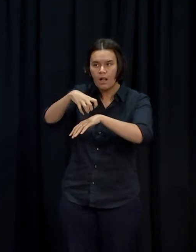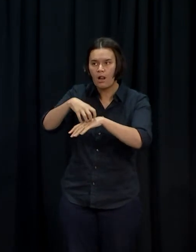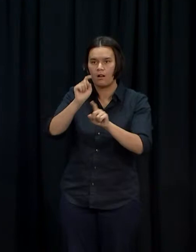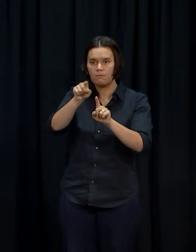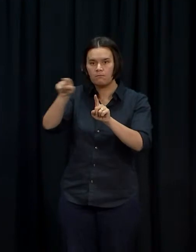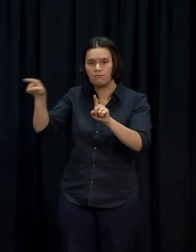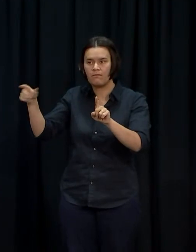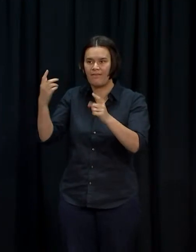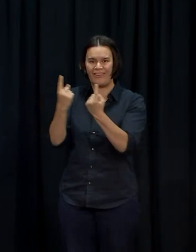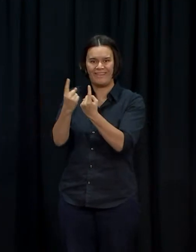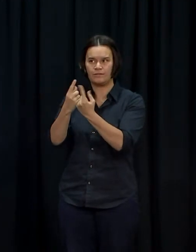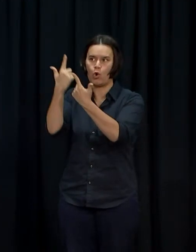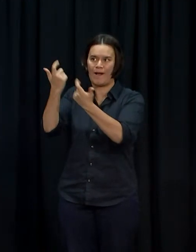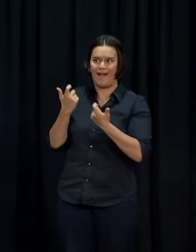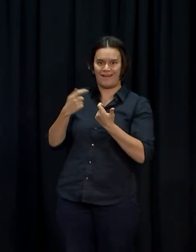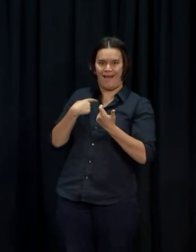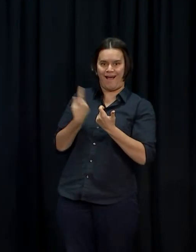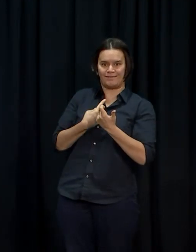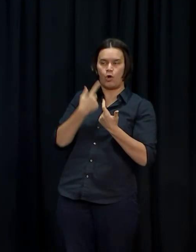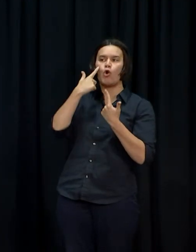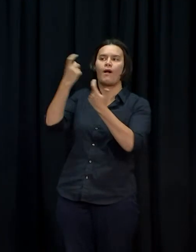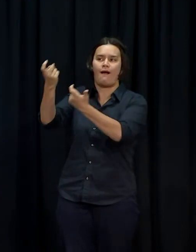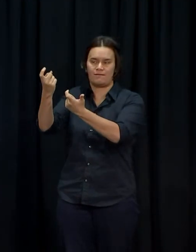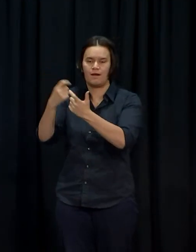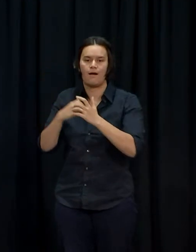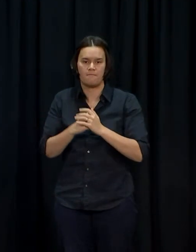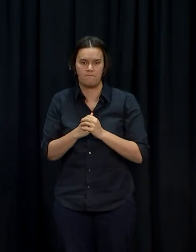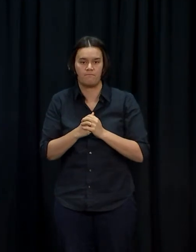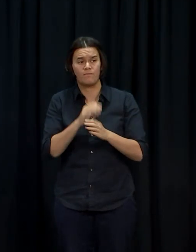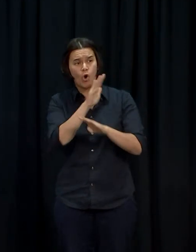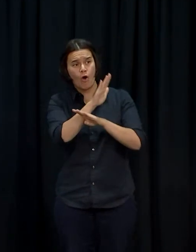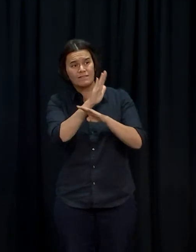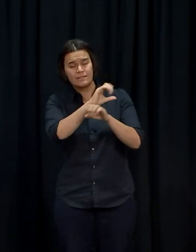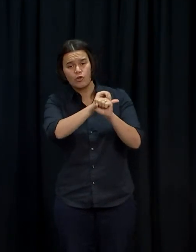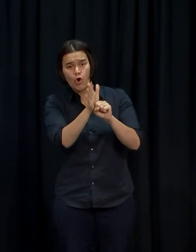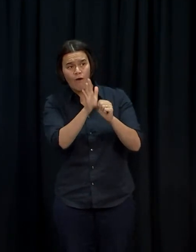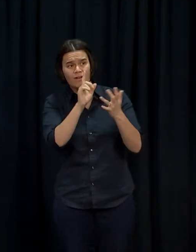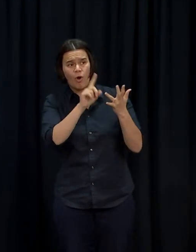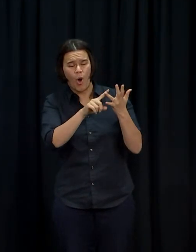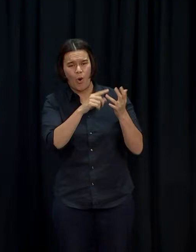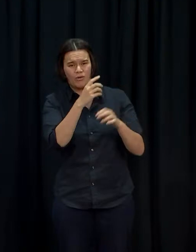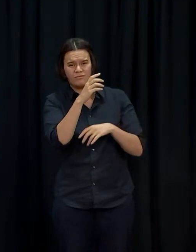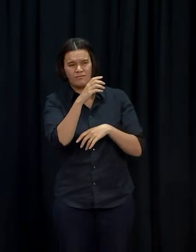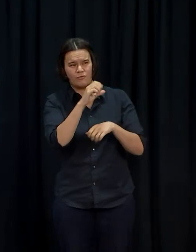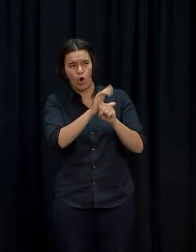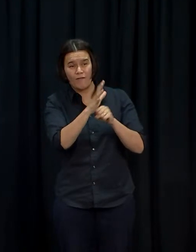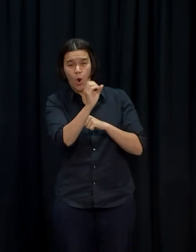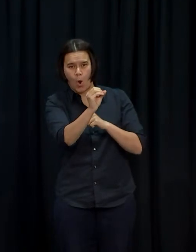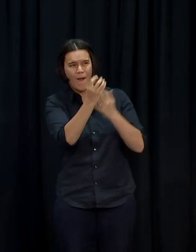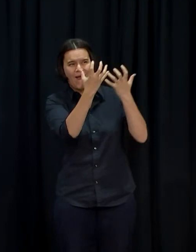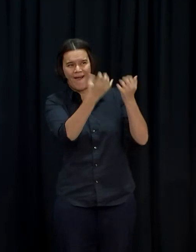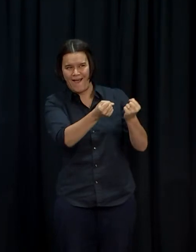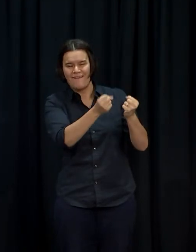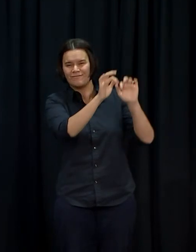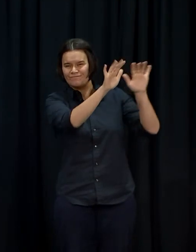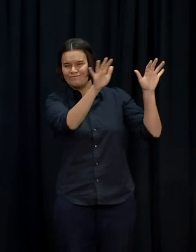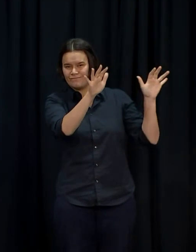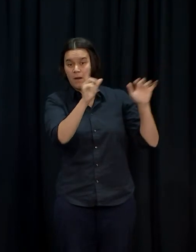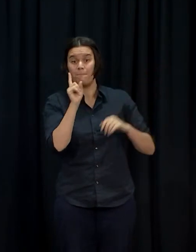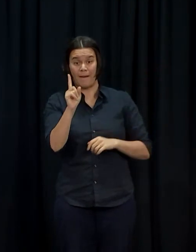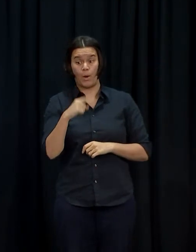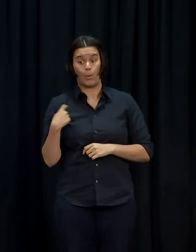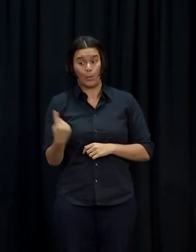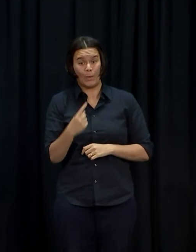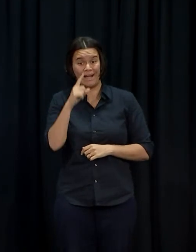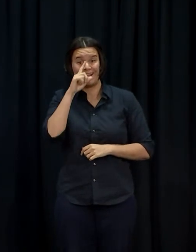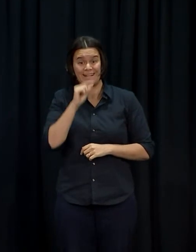escaped Omicron, and New Zealand is no exception. But where we can be an exception is how we minimise the virus and protect our people